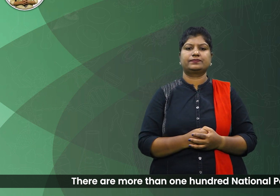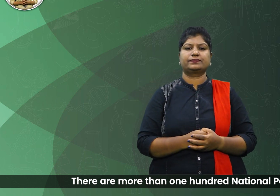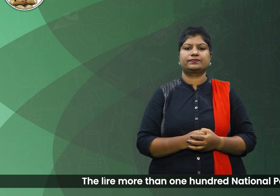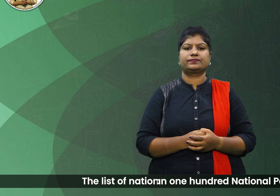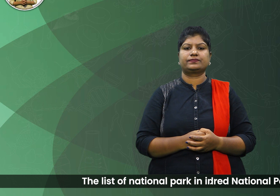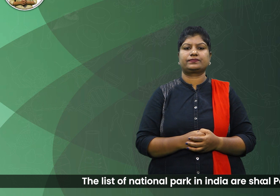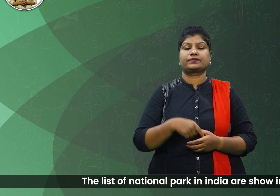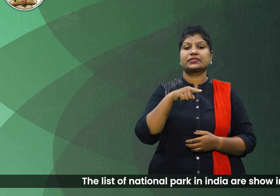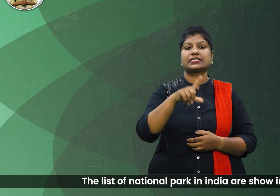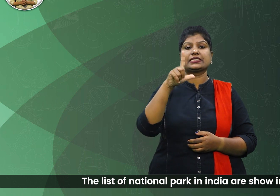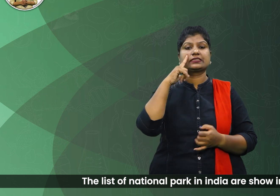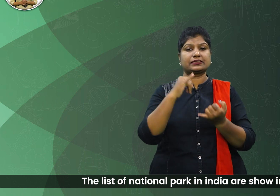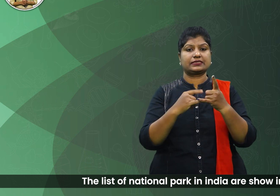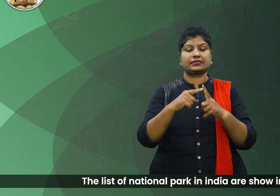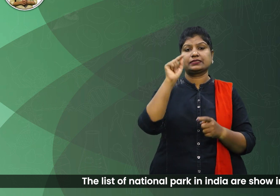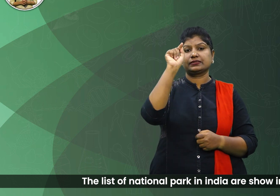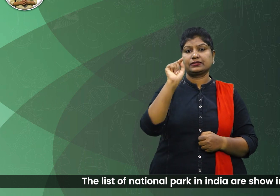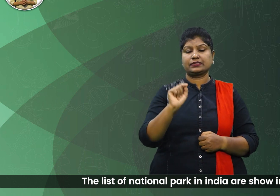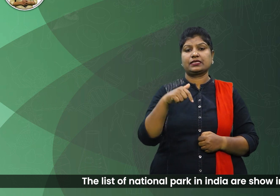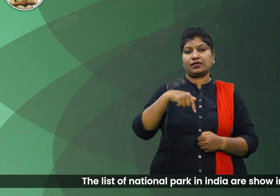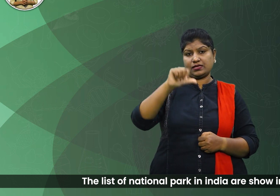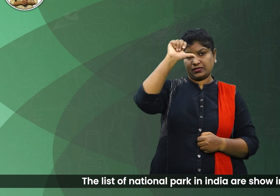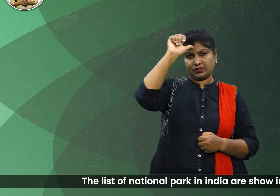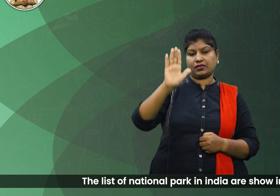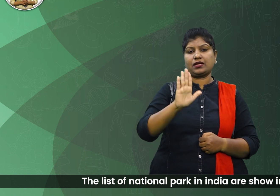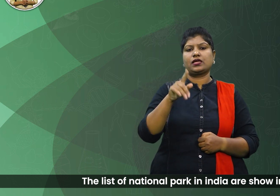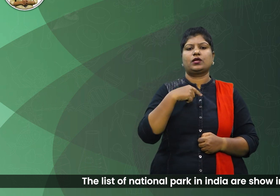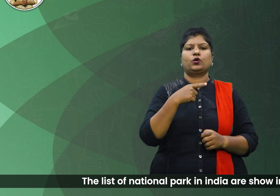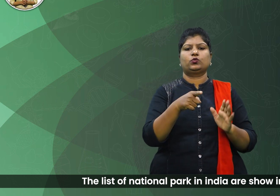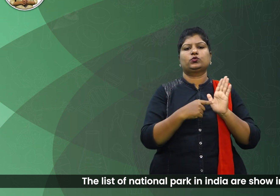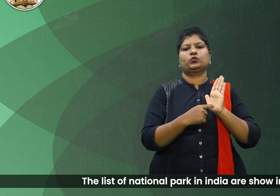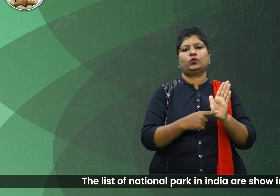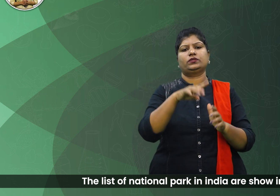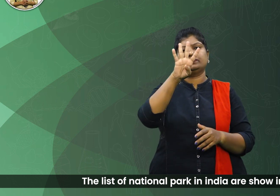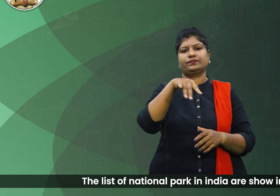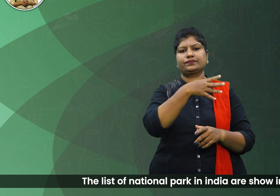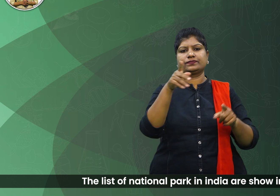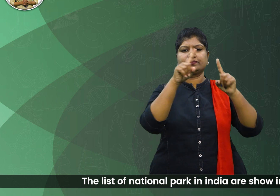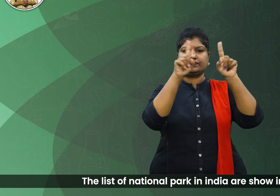The list of national parks in India are shown in the table. navy,